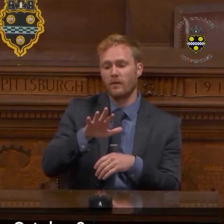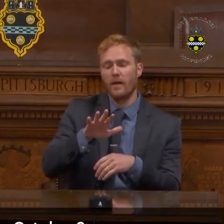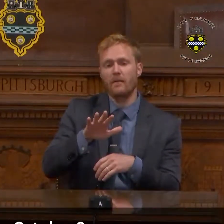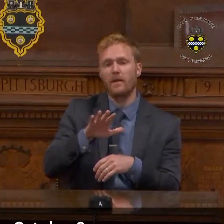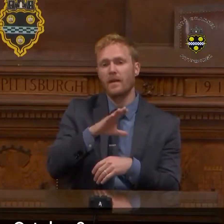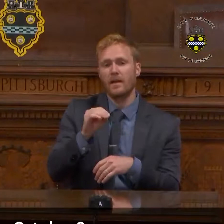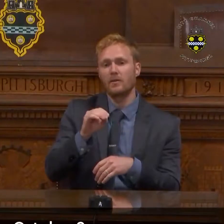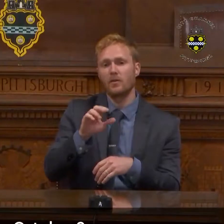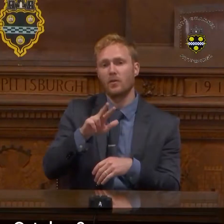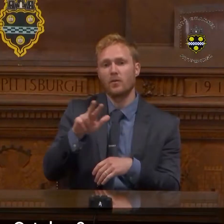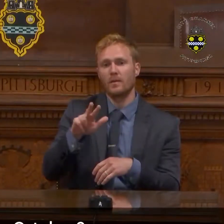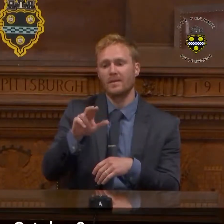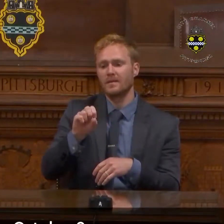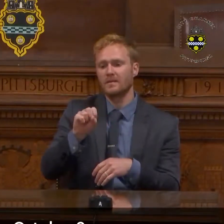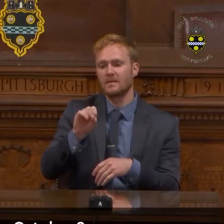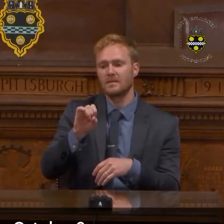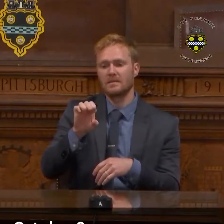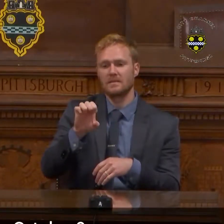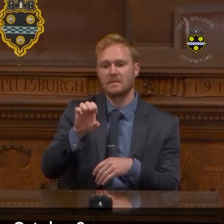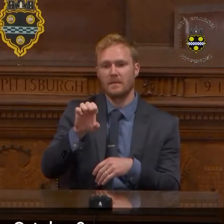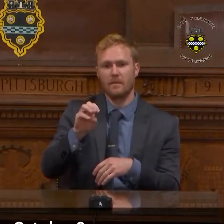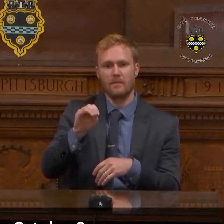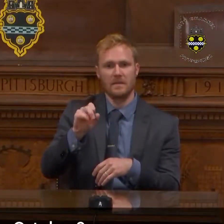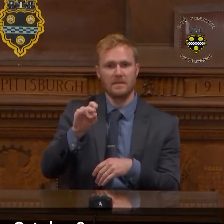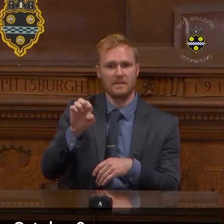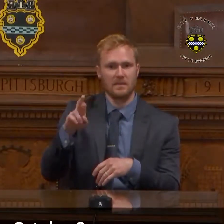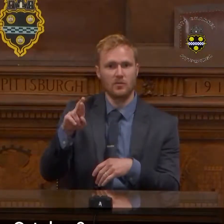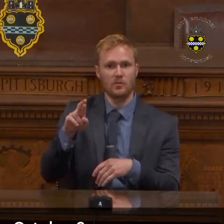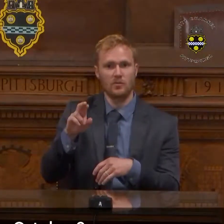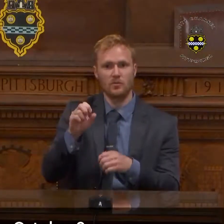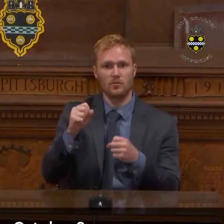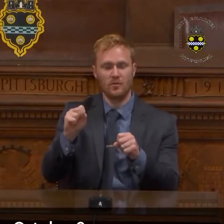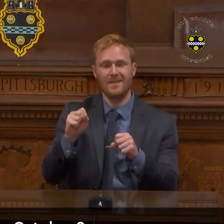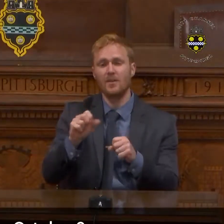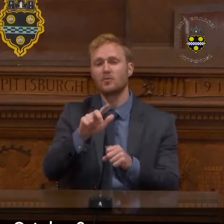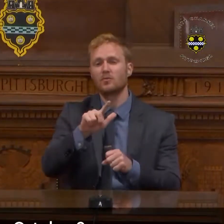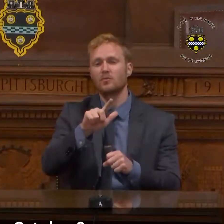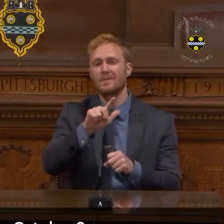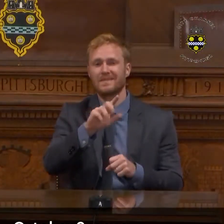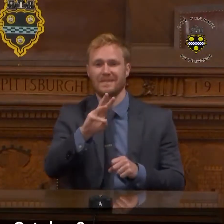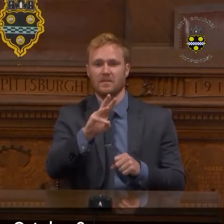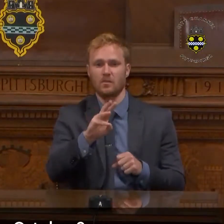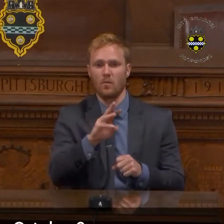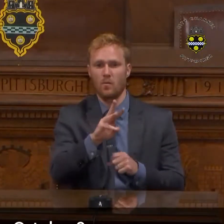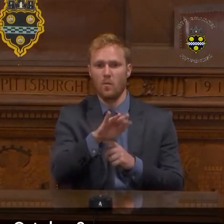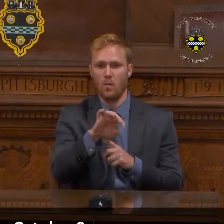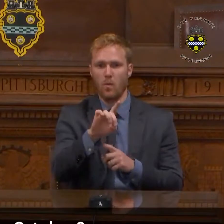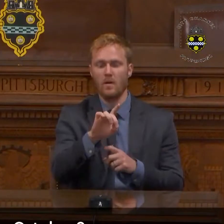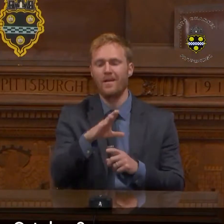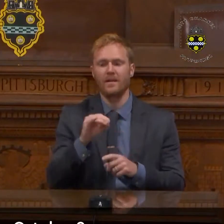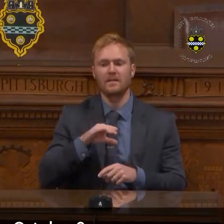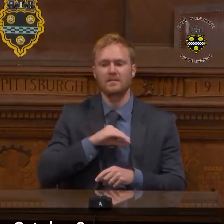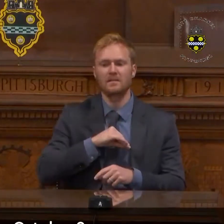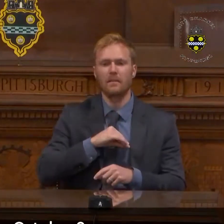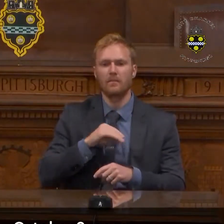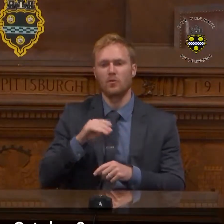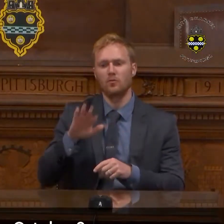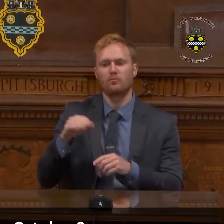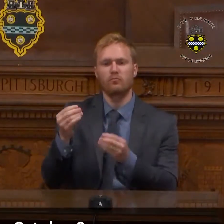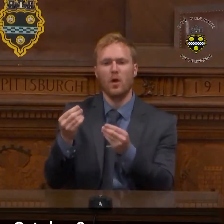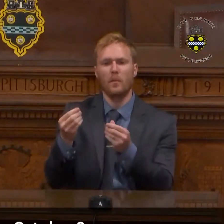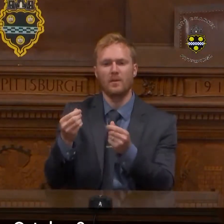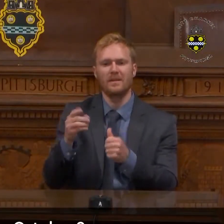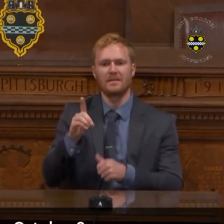Street in the 26th Ward and to accept a deed for the properties.